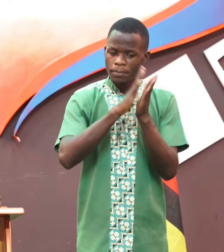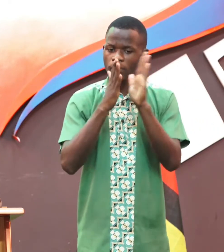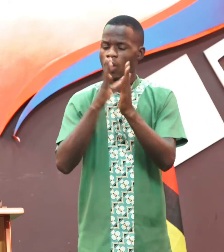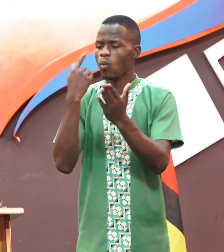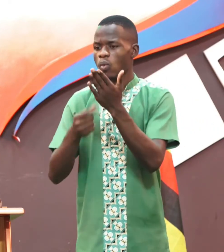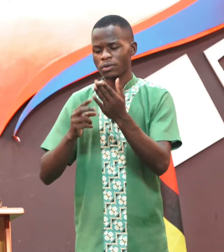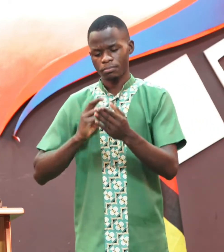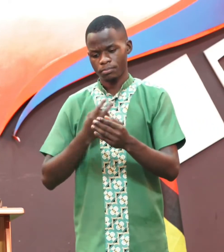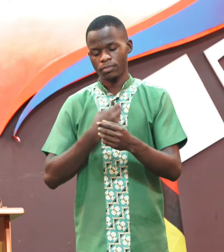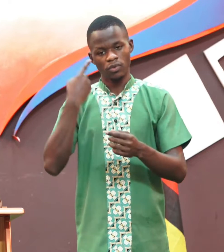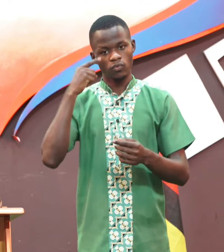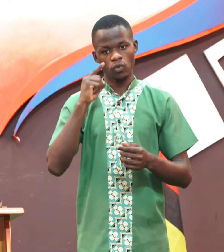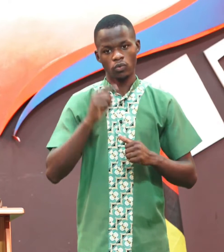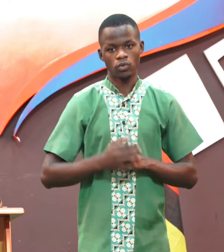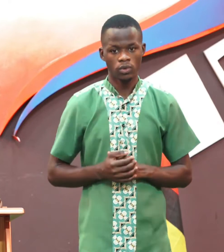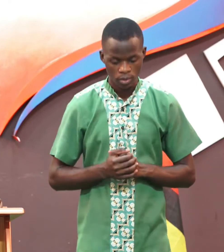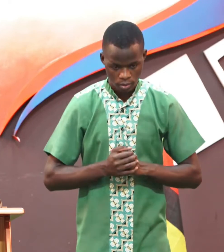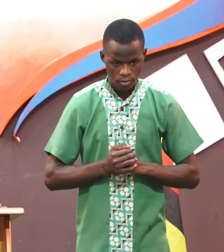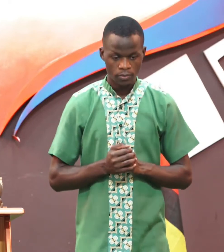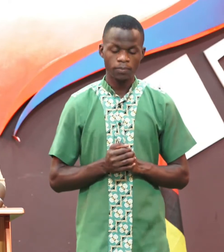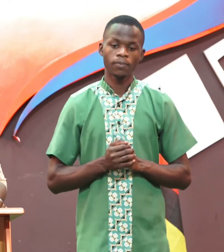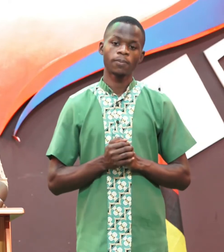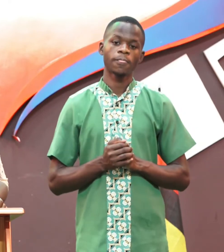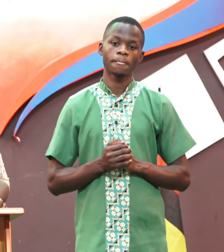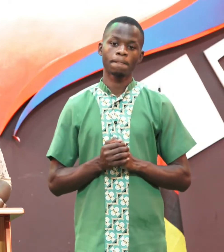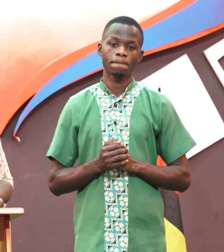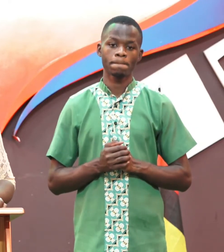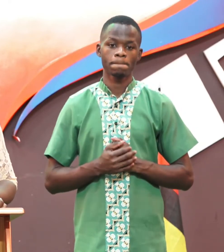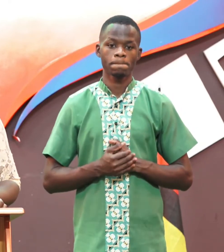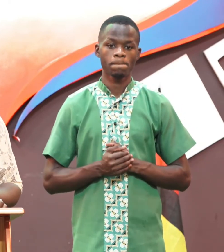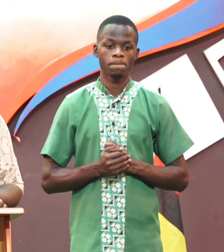And he makes us that which he created us to be.